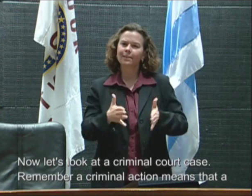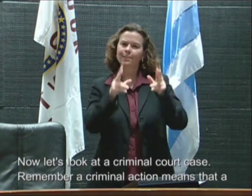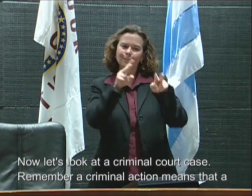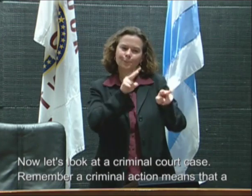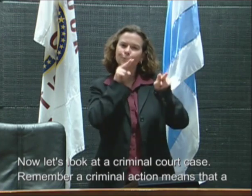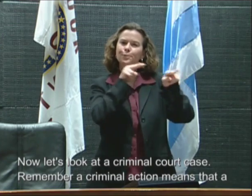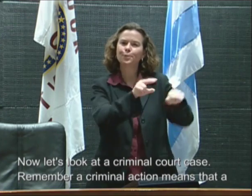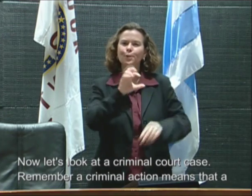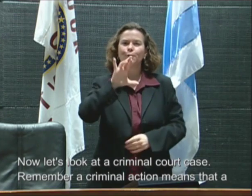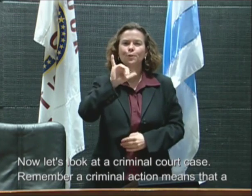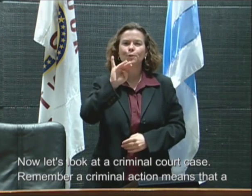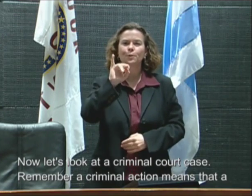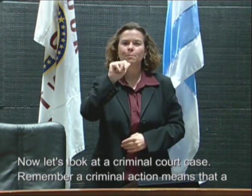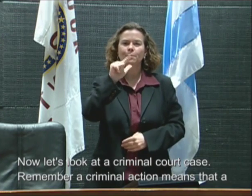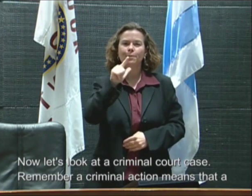Now let's look at a criminal court case.